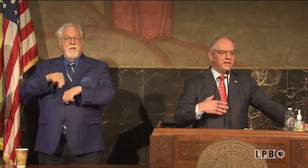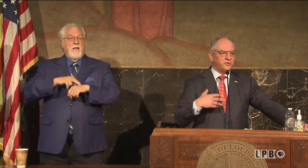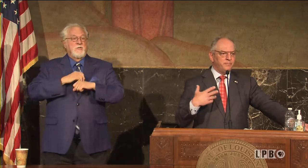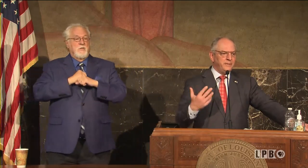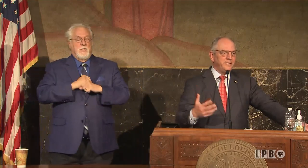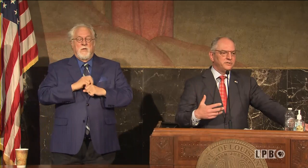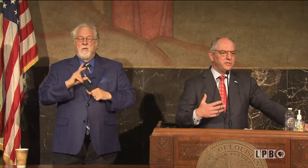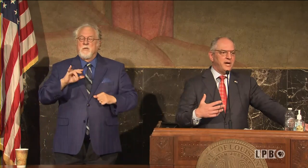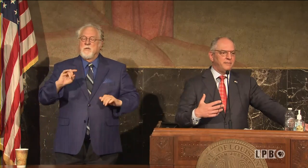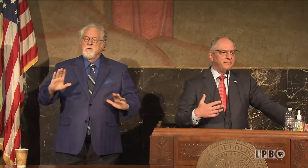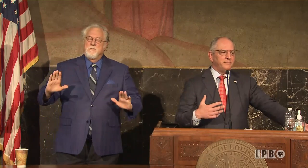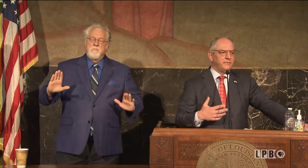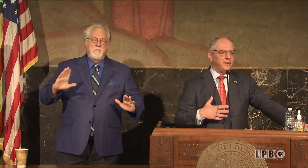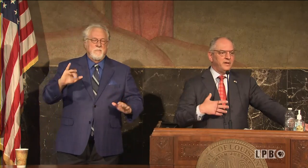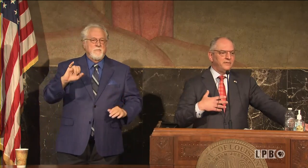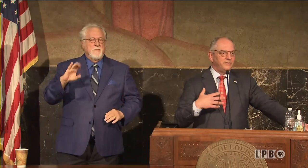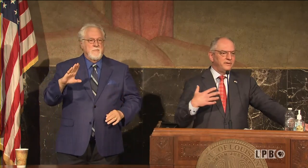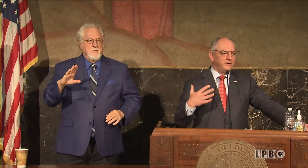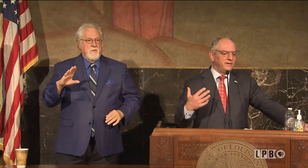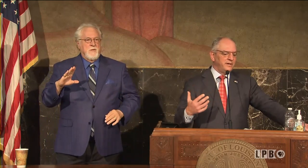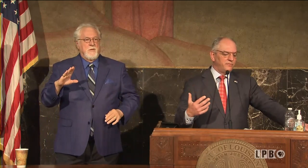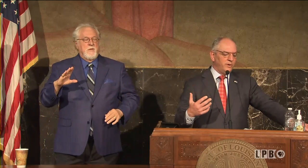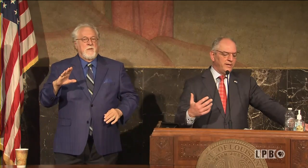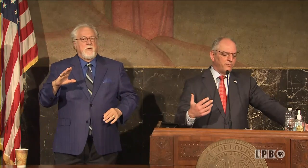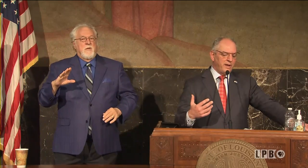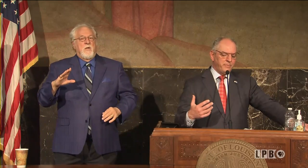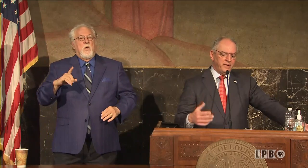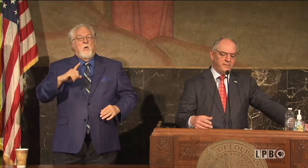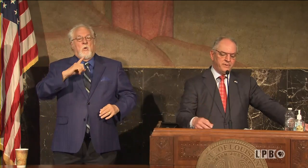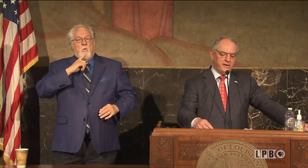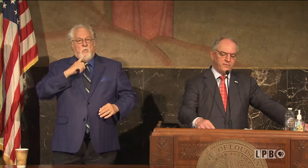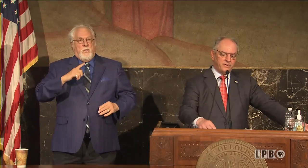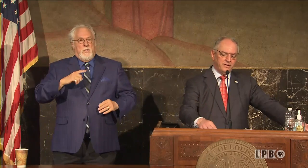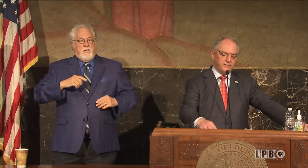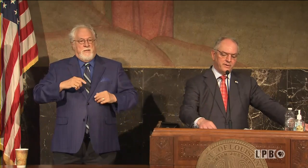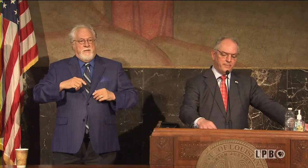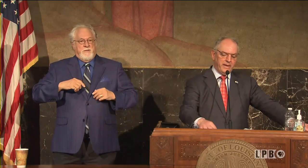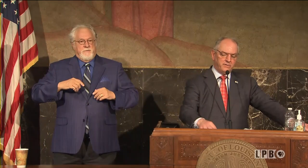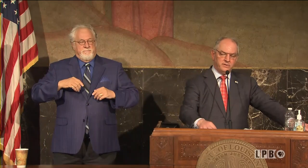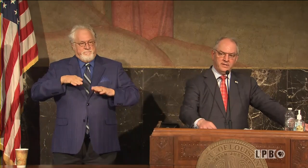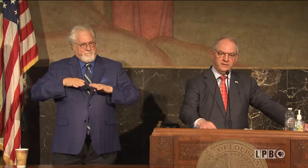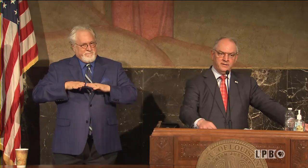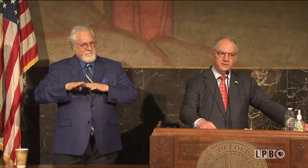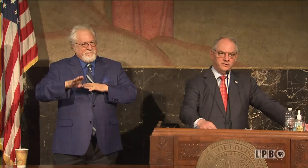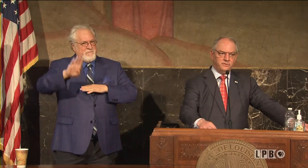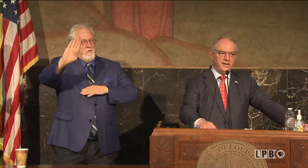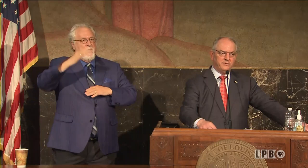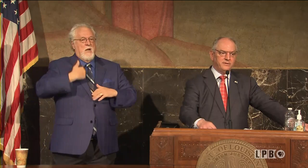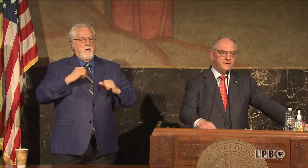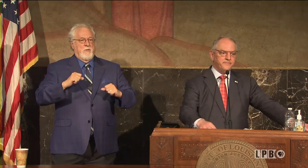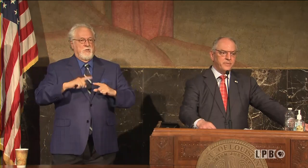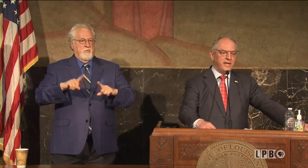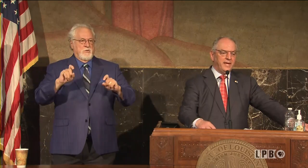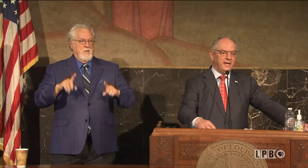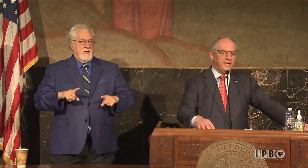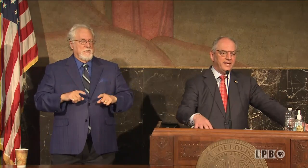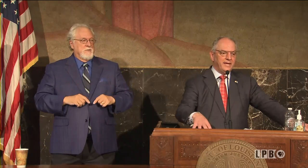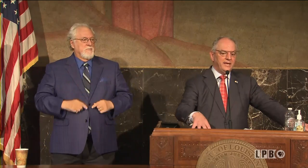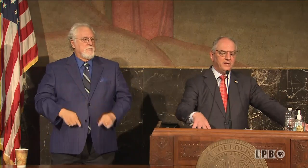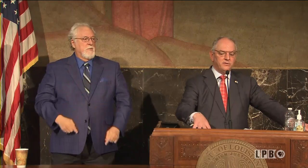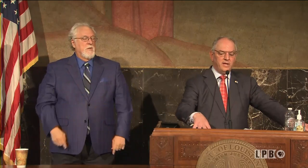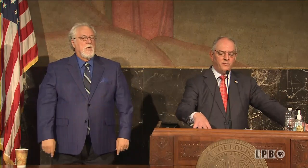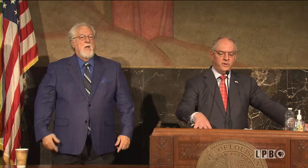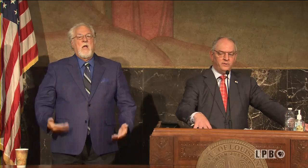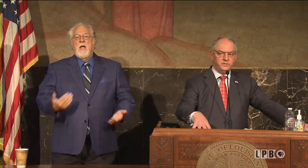have done a tremendous job of really ramping up our capacity to test. And